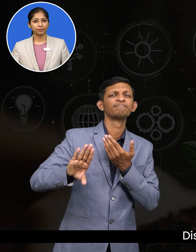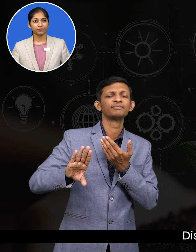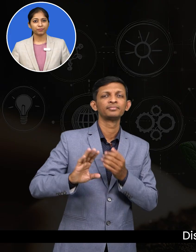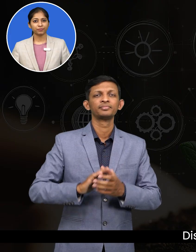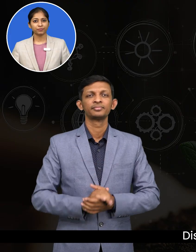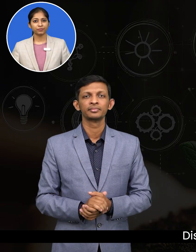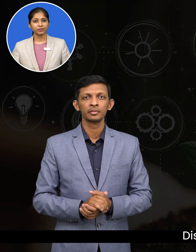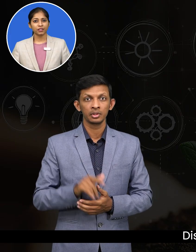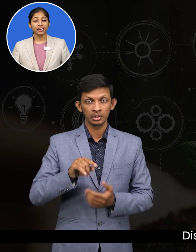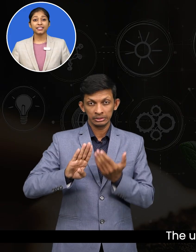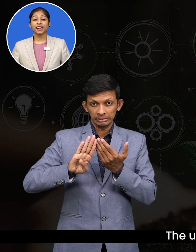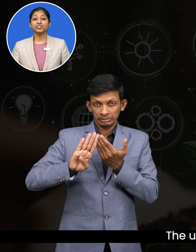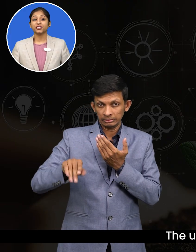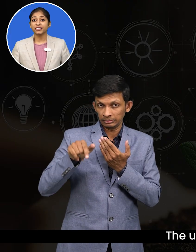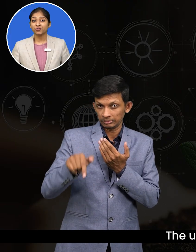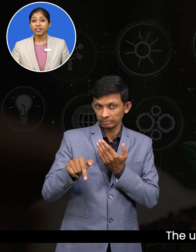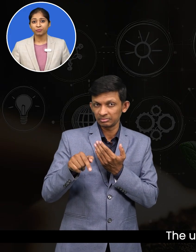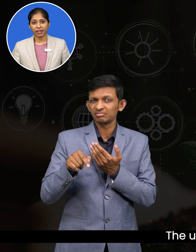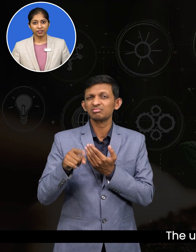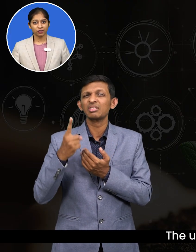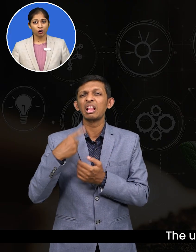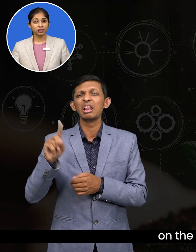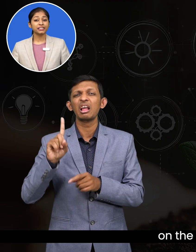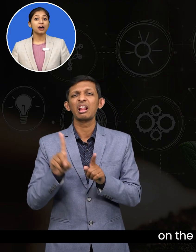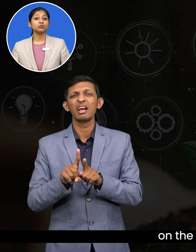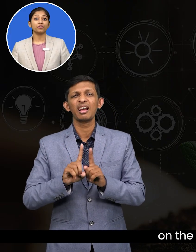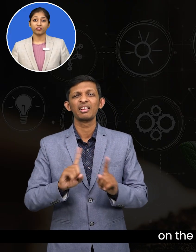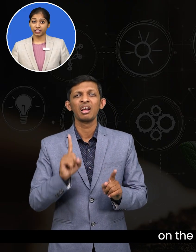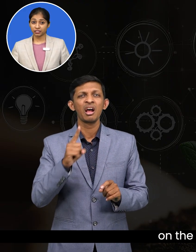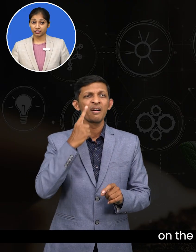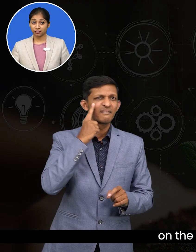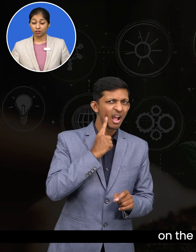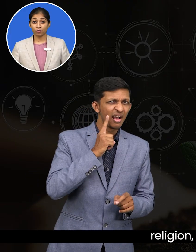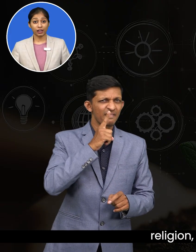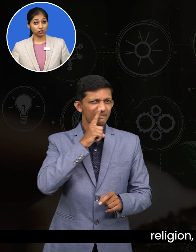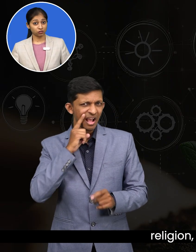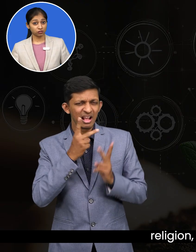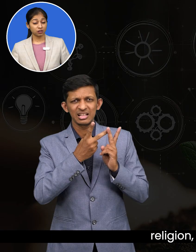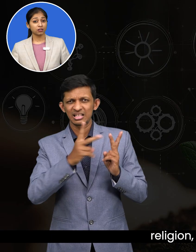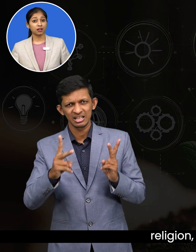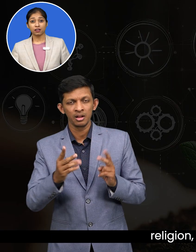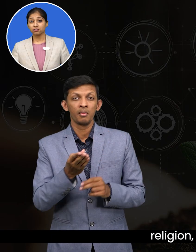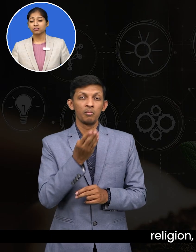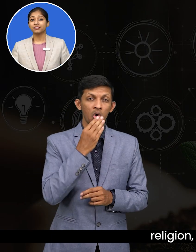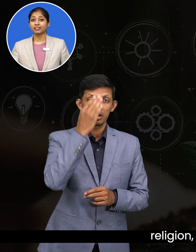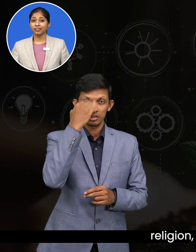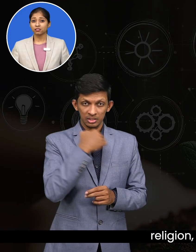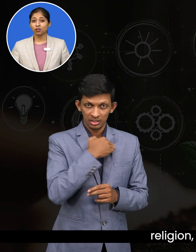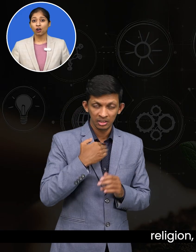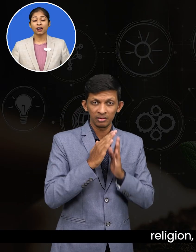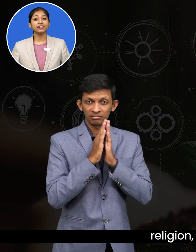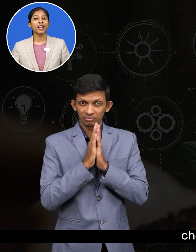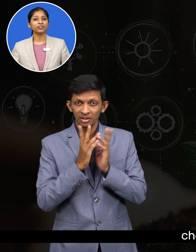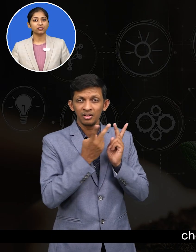Discrimination, the unjust treatment on the grounds of race, religion, caste,